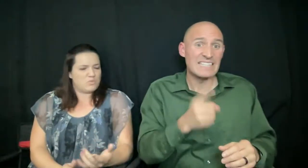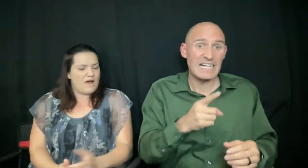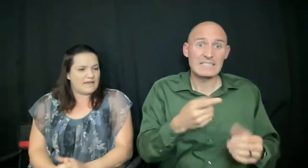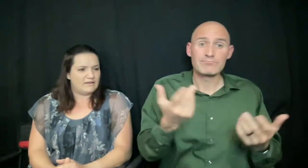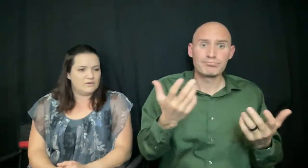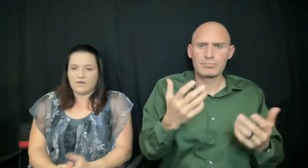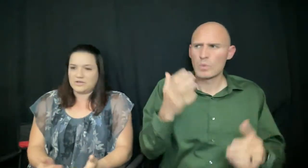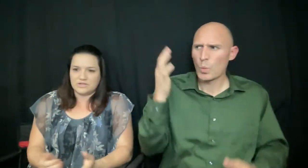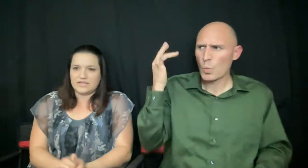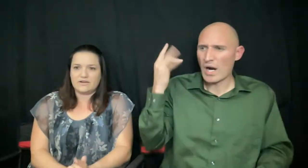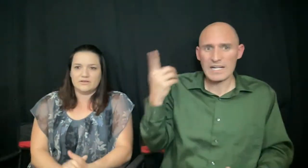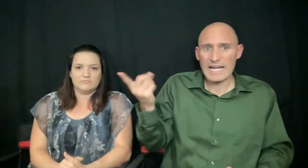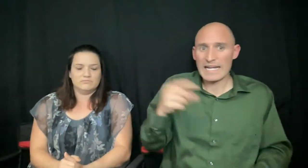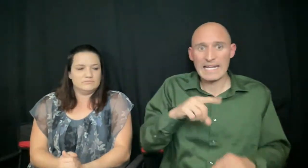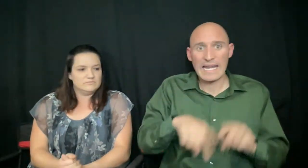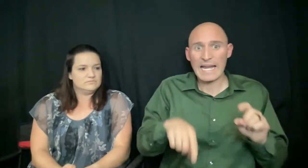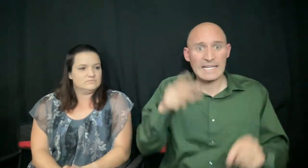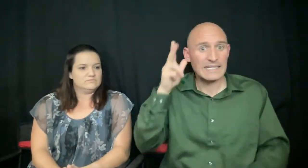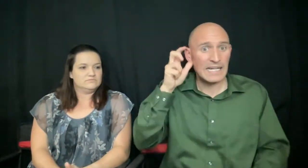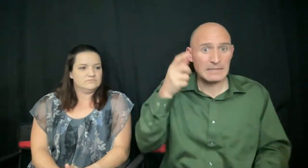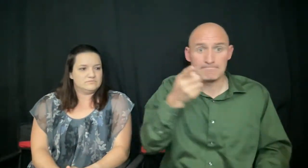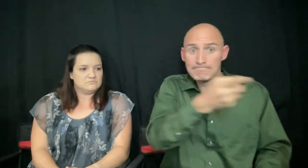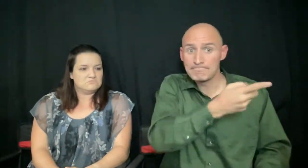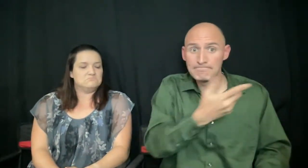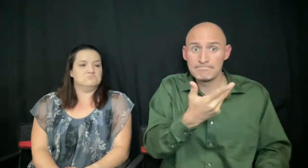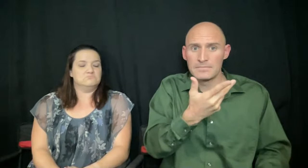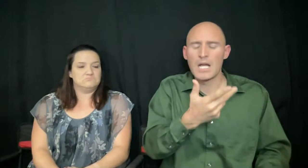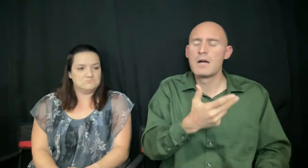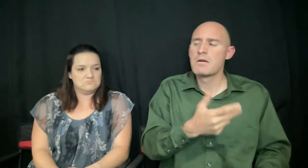why? Well, I couldn't hear him. And